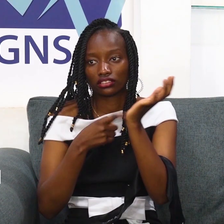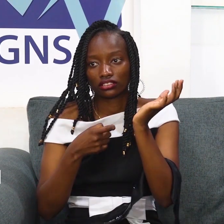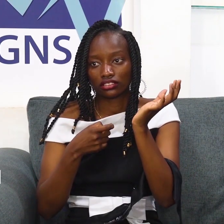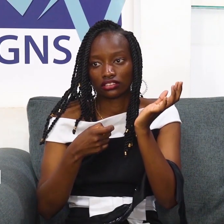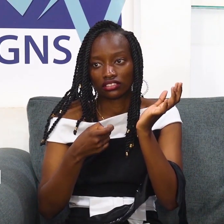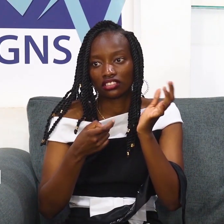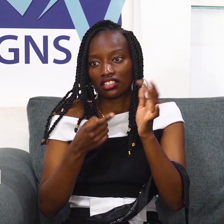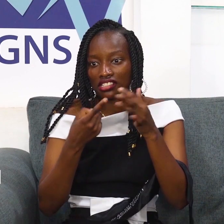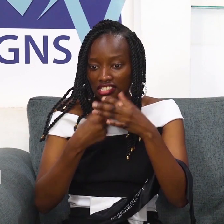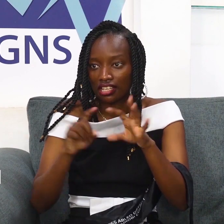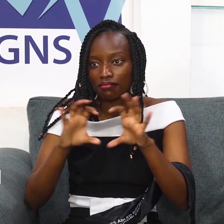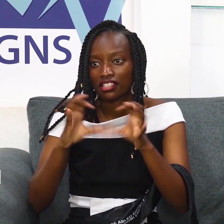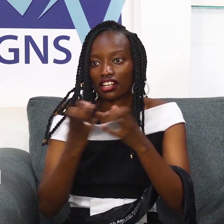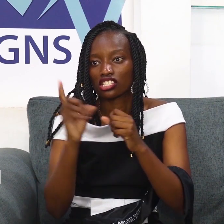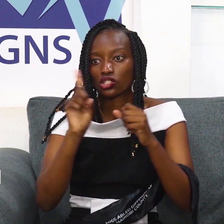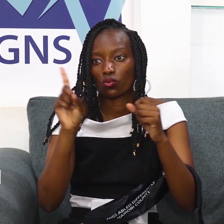understand English, but I had really learned Kiswahili.